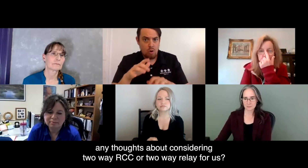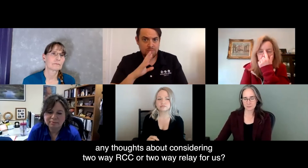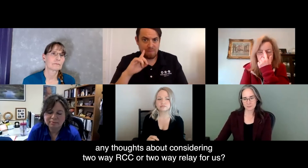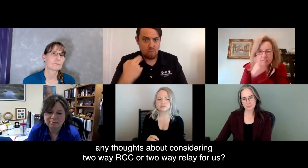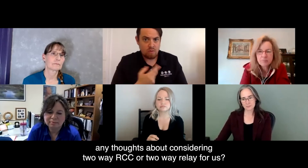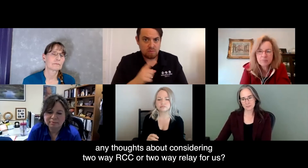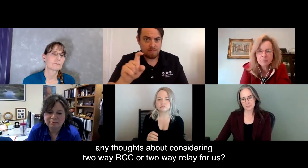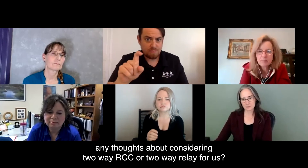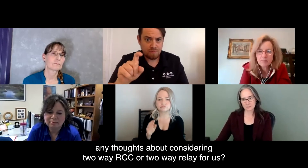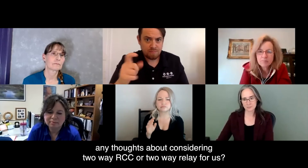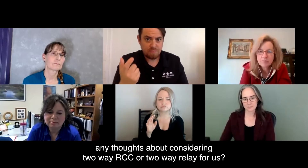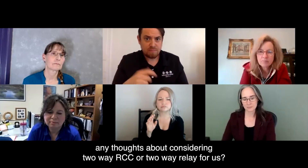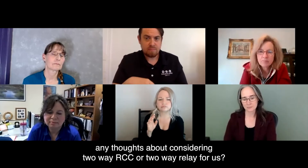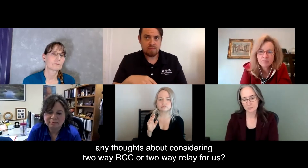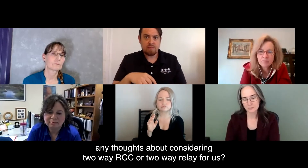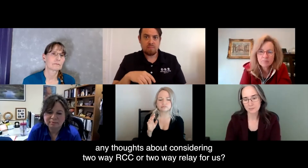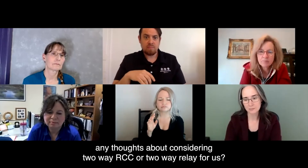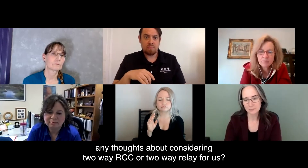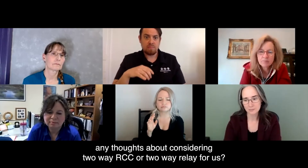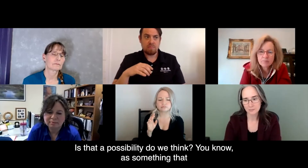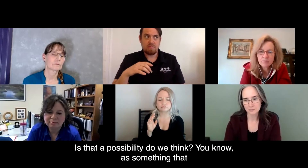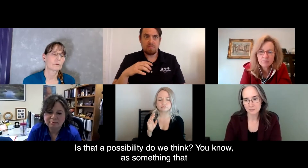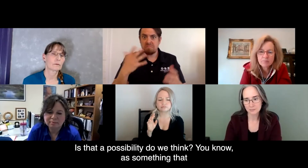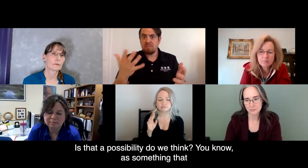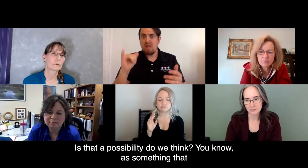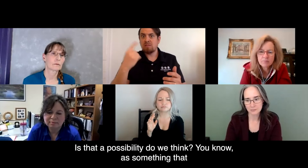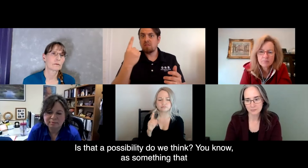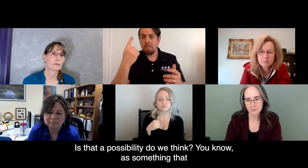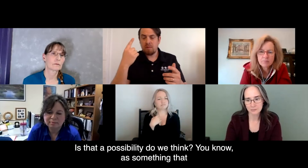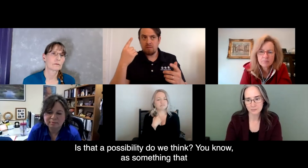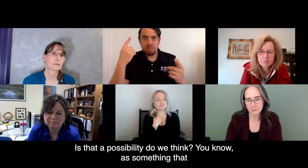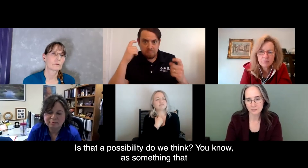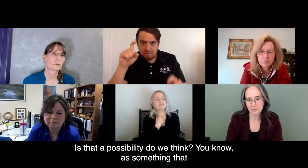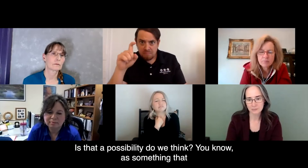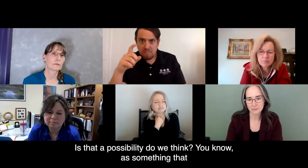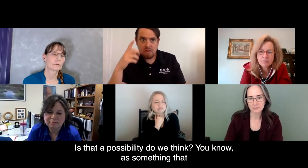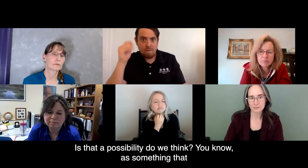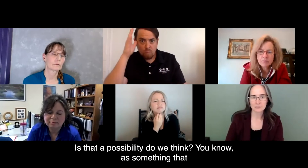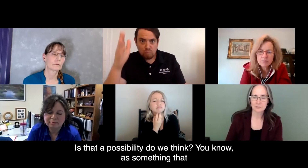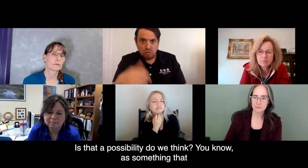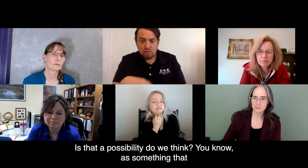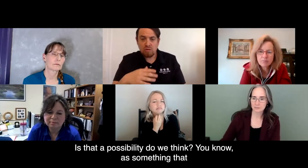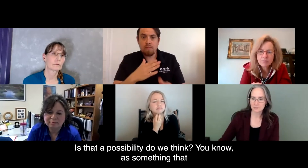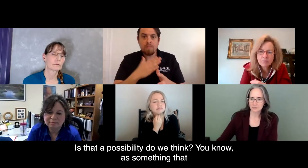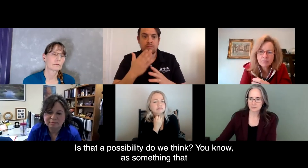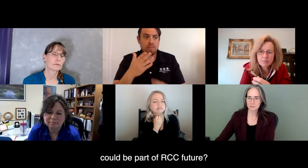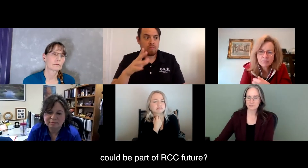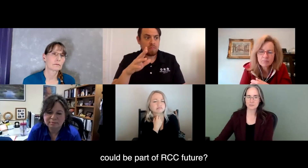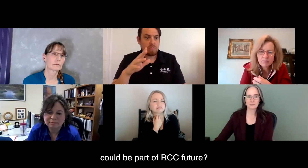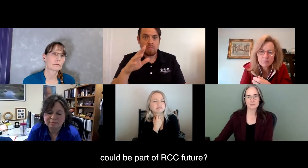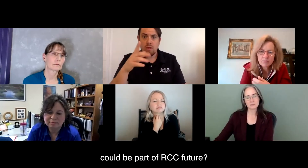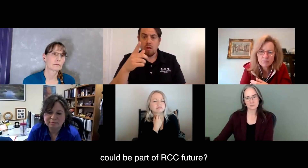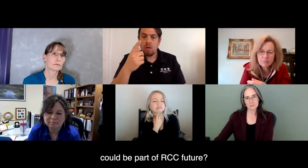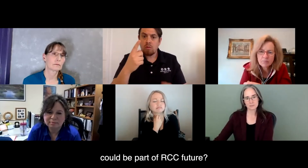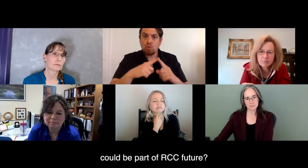about considering two-way RCC or two-way relay for us? Is that a possibility, do we think, as something that could be